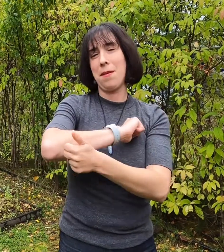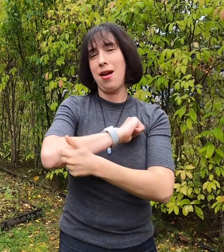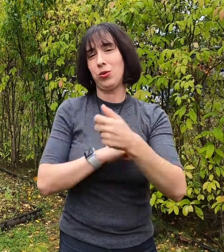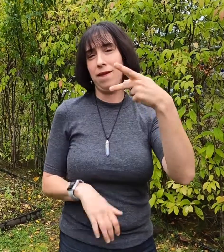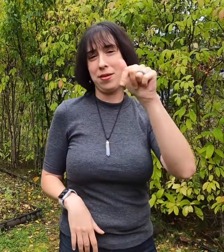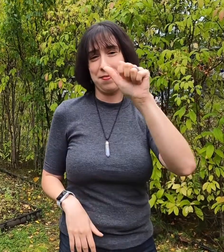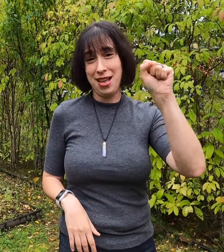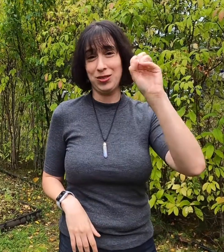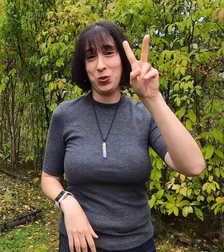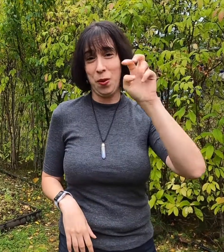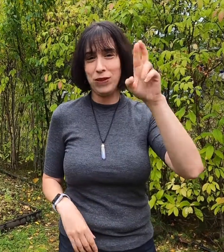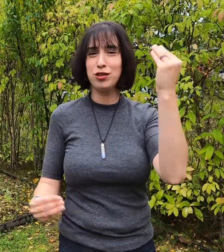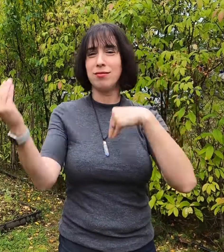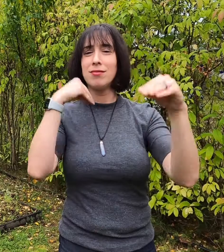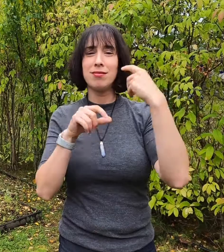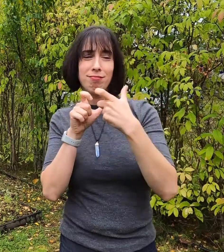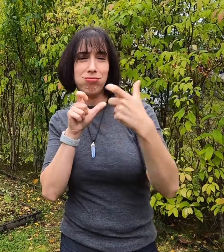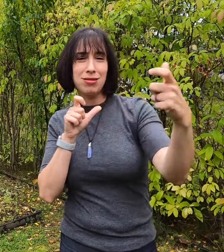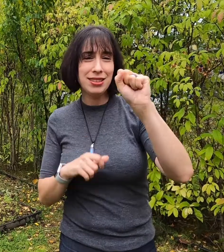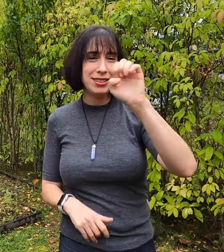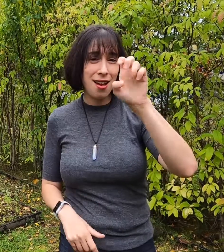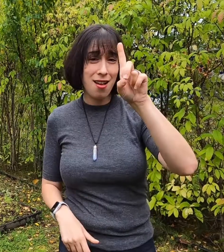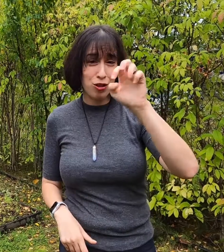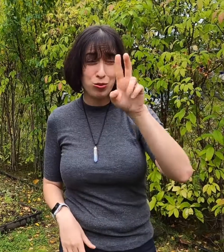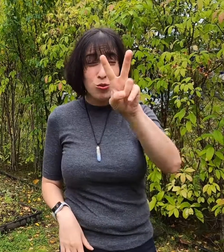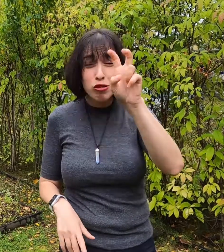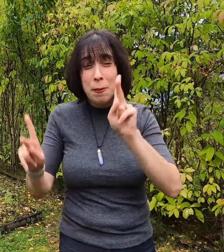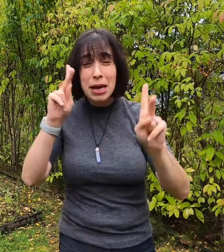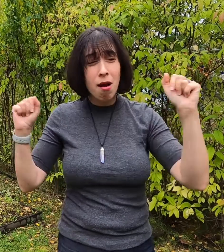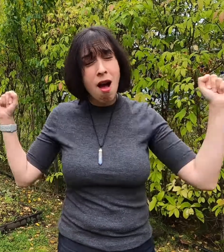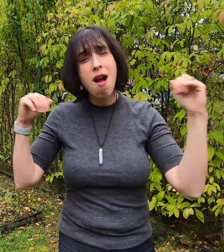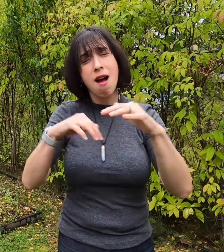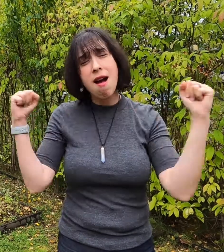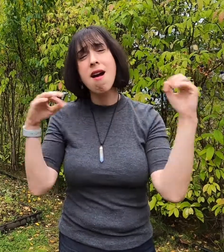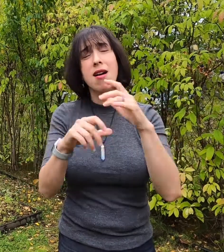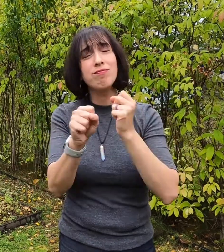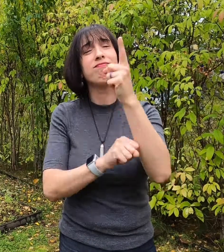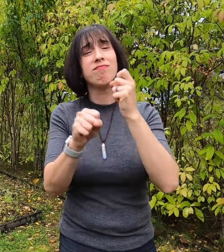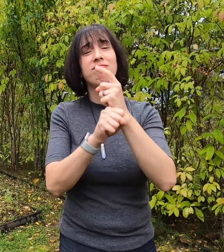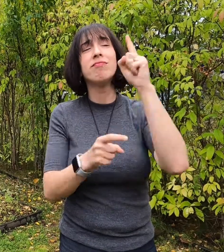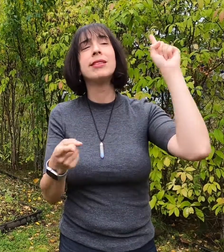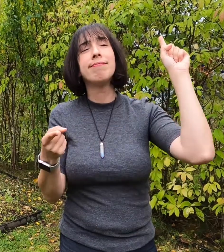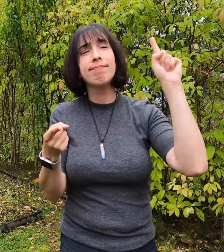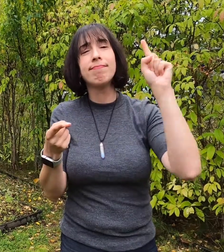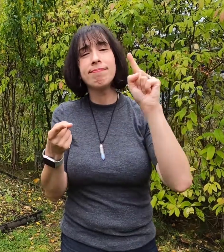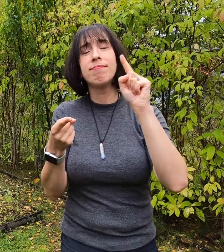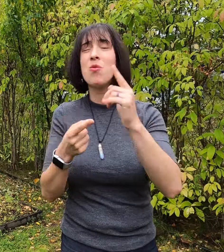the Jewish deaf community members would host Passover and Seders, and several people would come